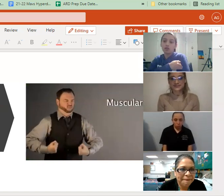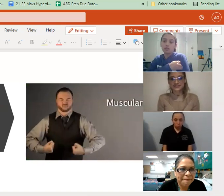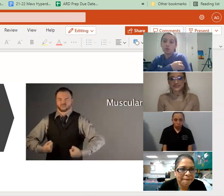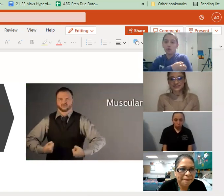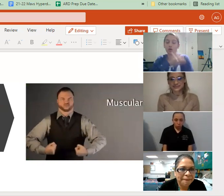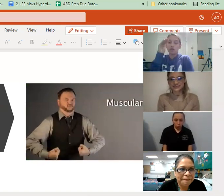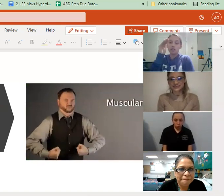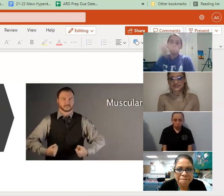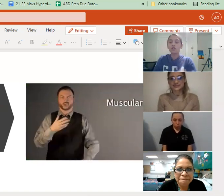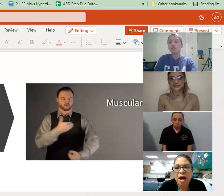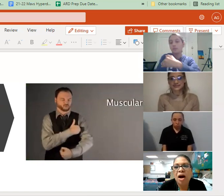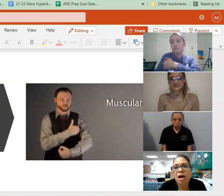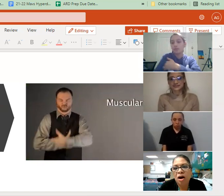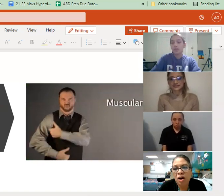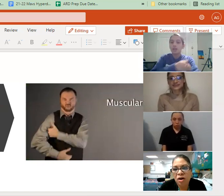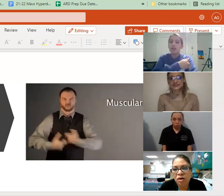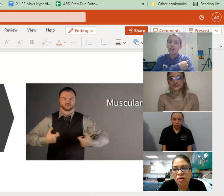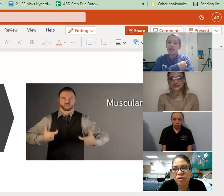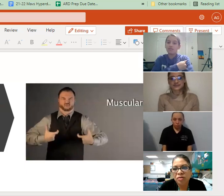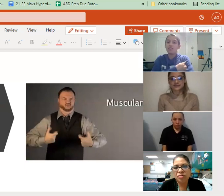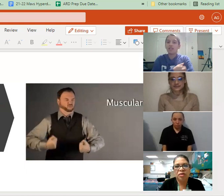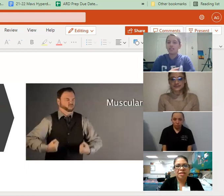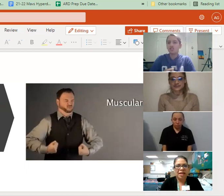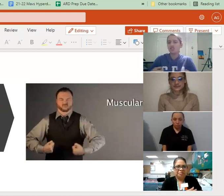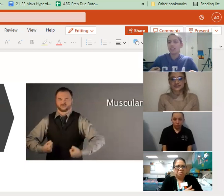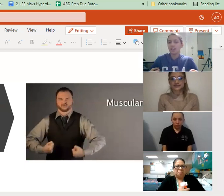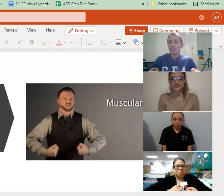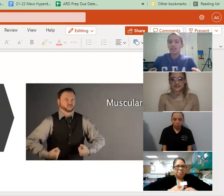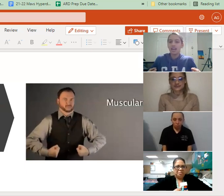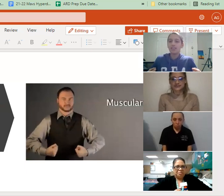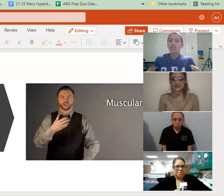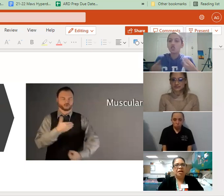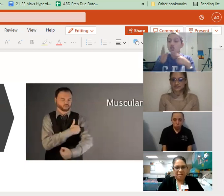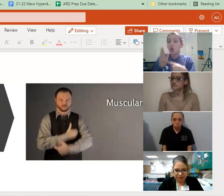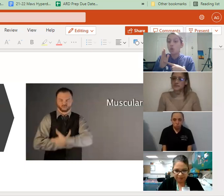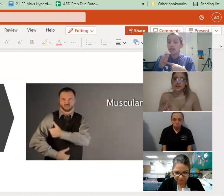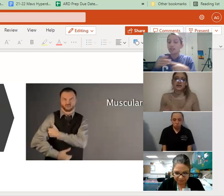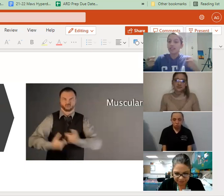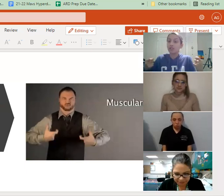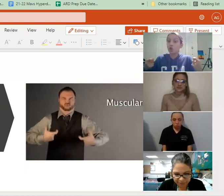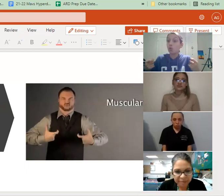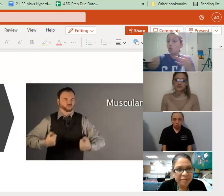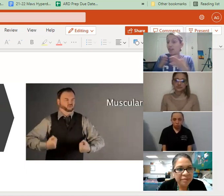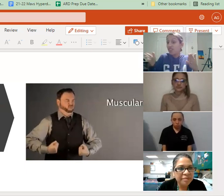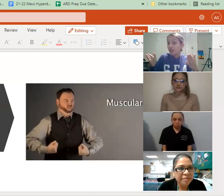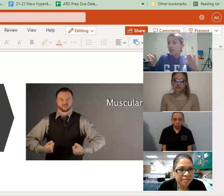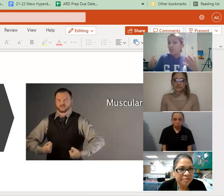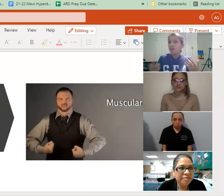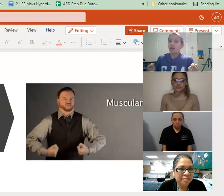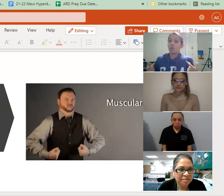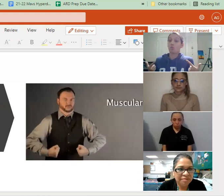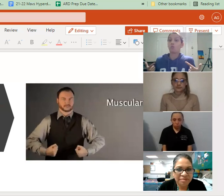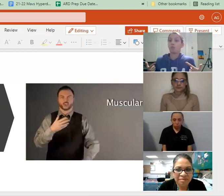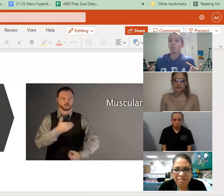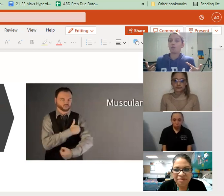hand, all his fingers. oh, And so then he's he's like, just like, and then he's showing like the width of